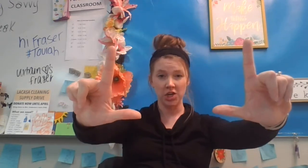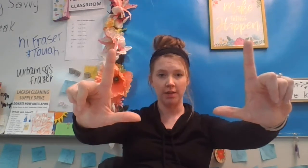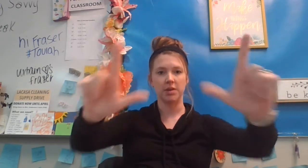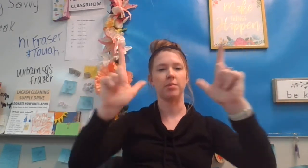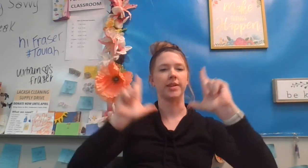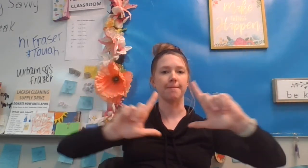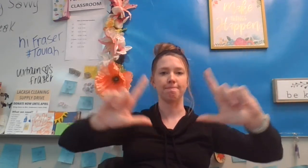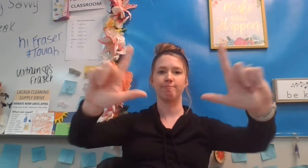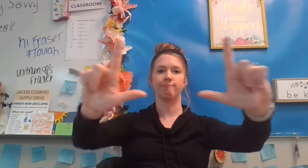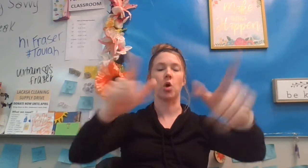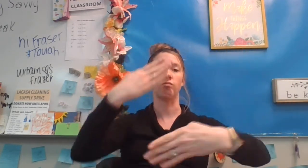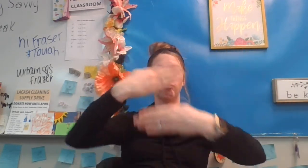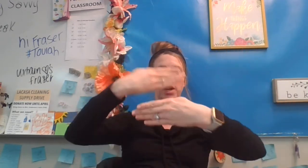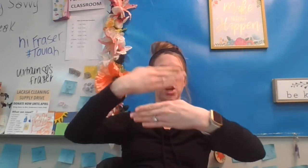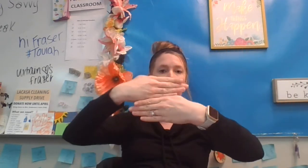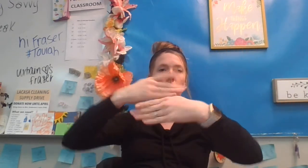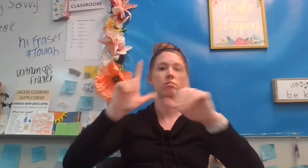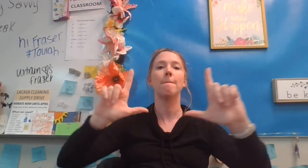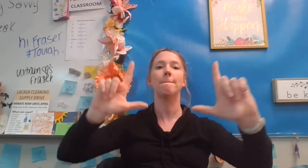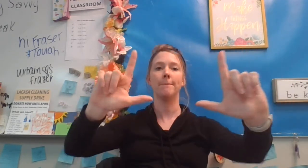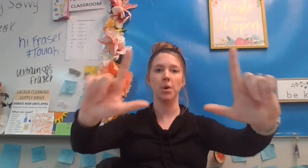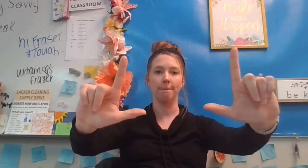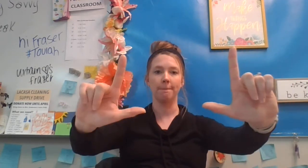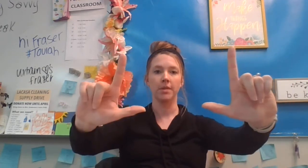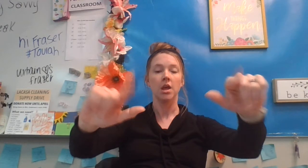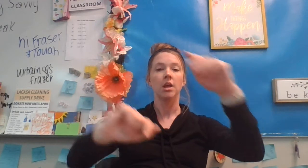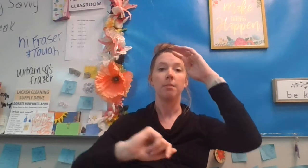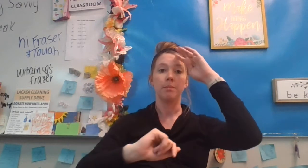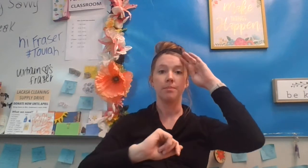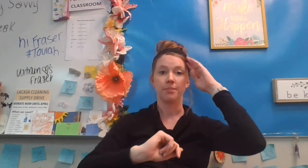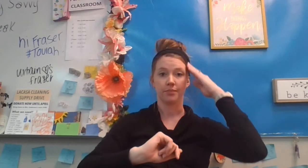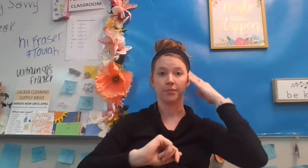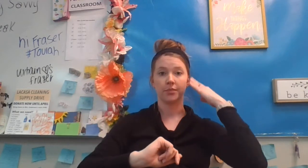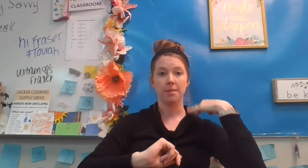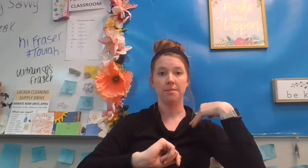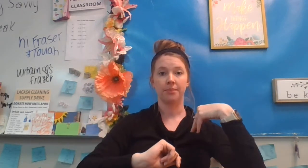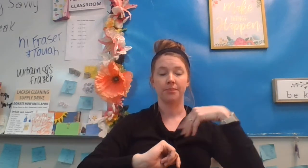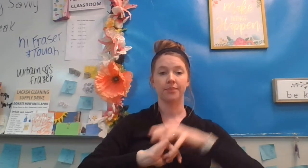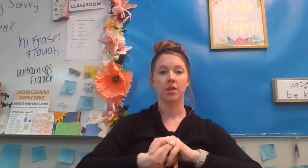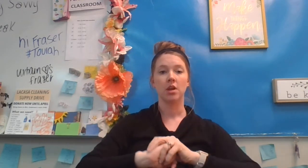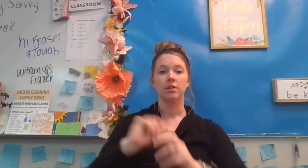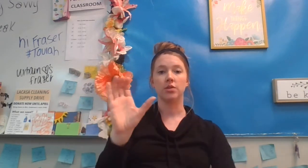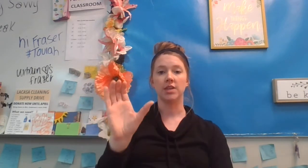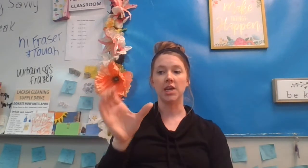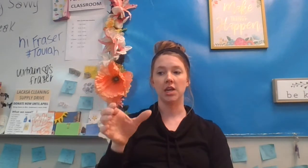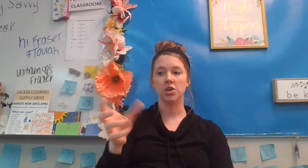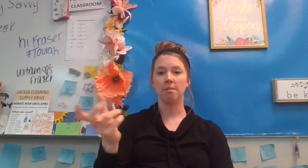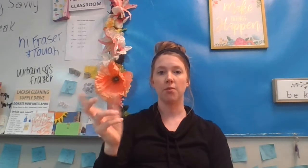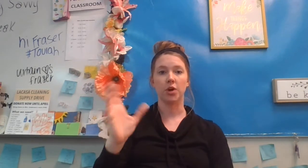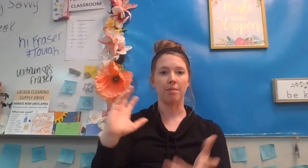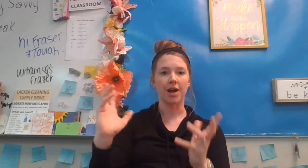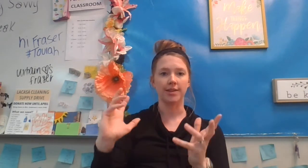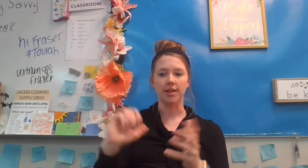shape to place it. So window, boop. Okay. So C hand shape for your boxy